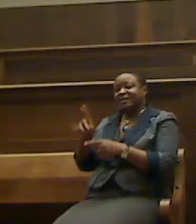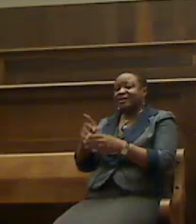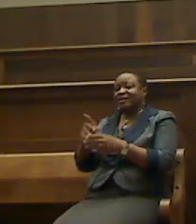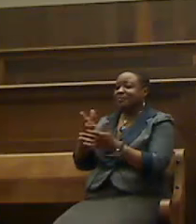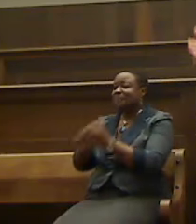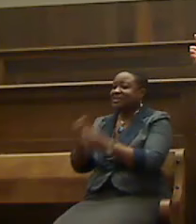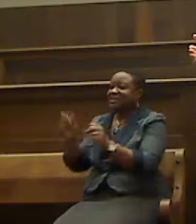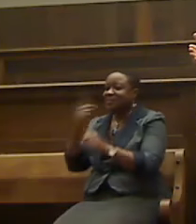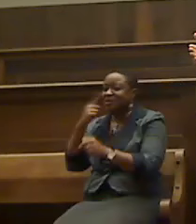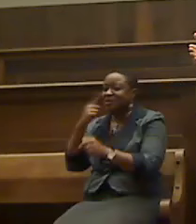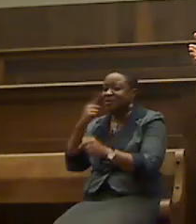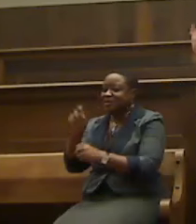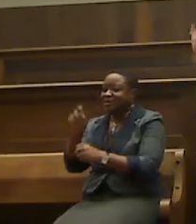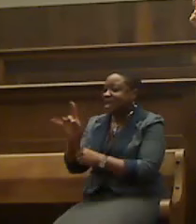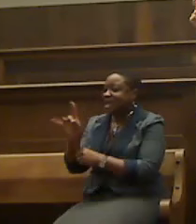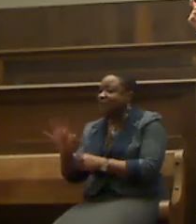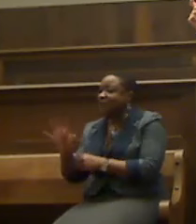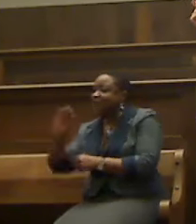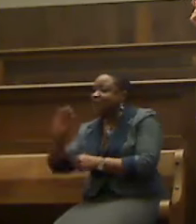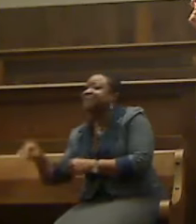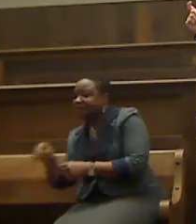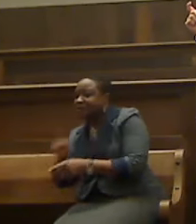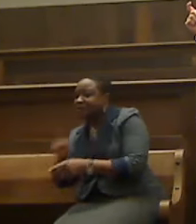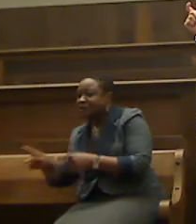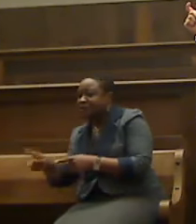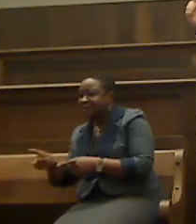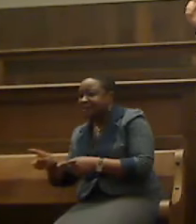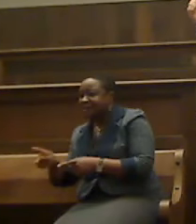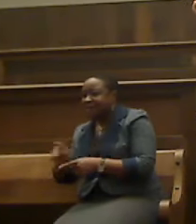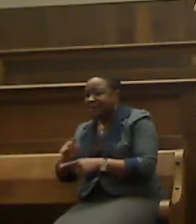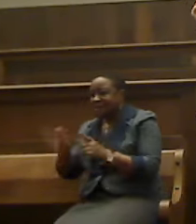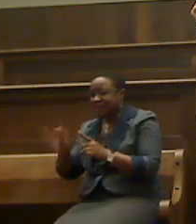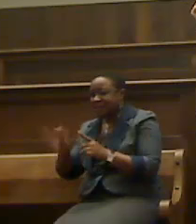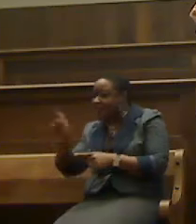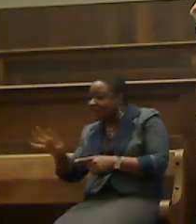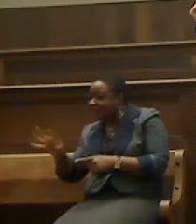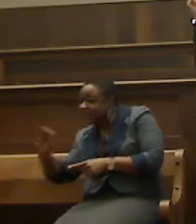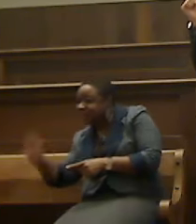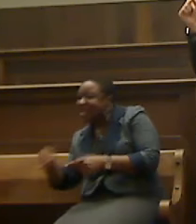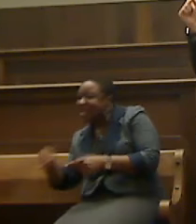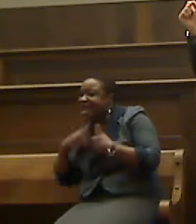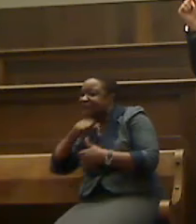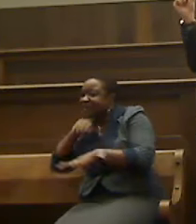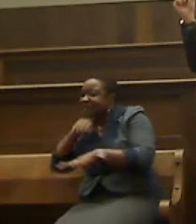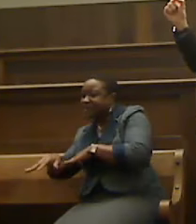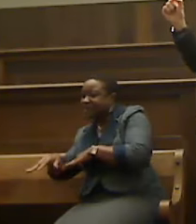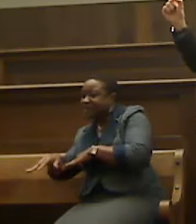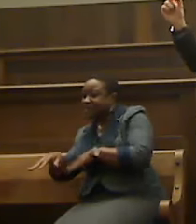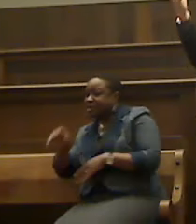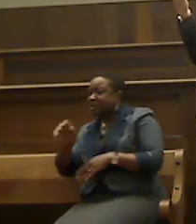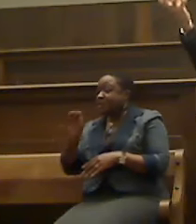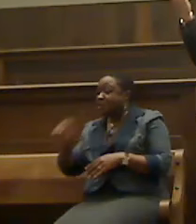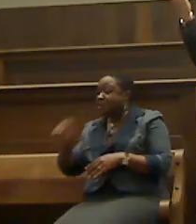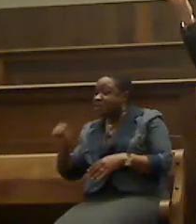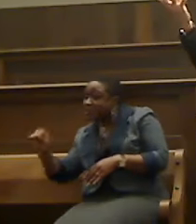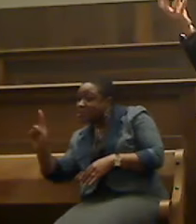98.5% pure. So in the 1.5% were these contaminants that were 0.1% and 0.01%